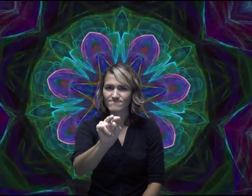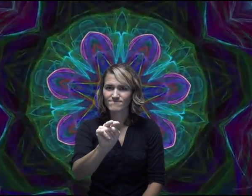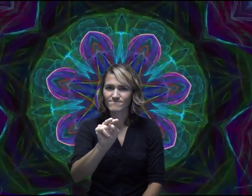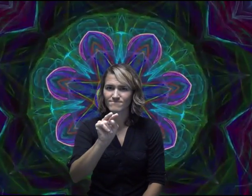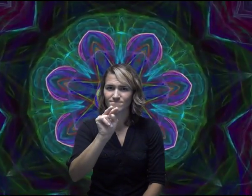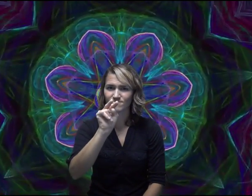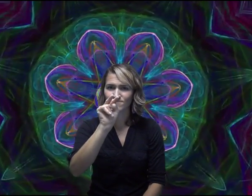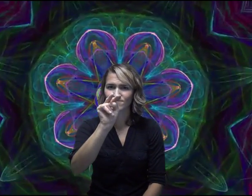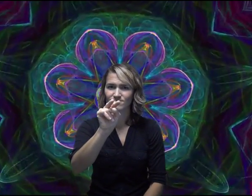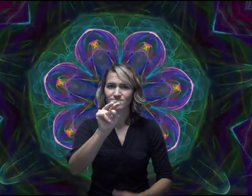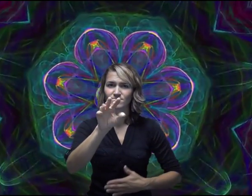of the screen.